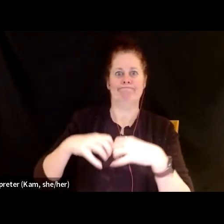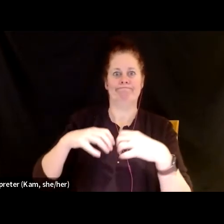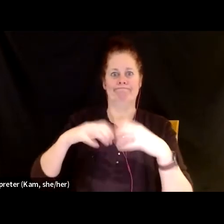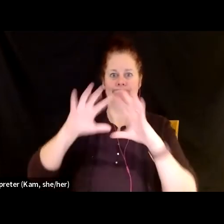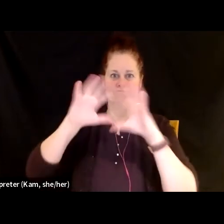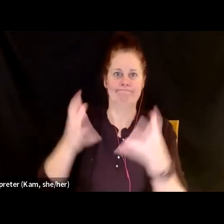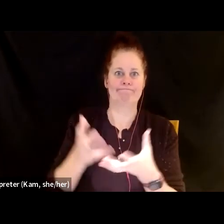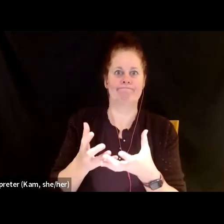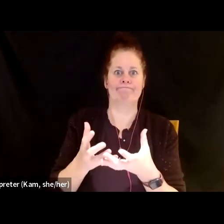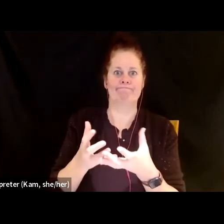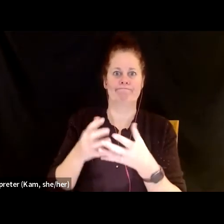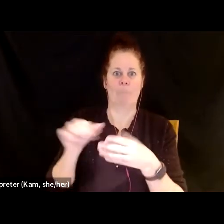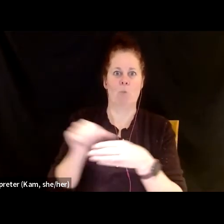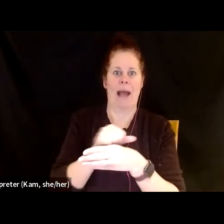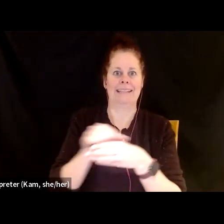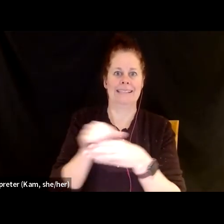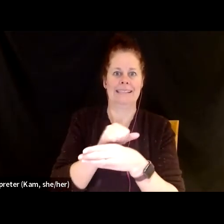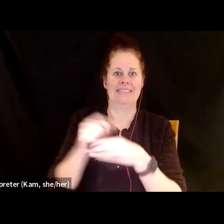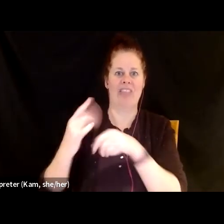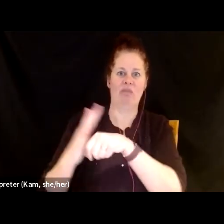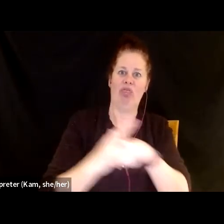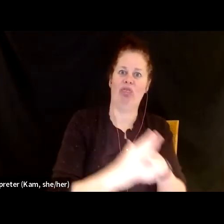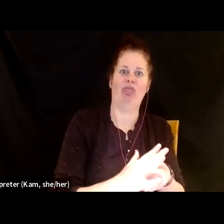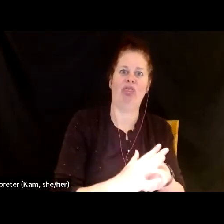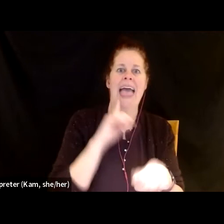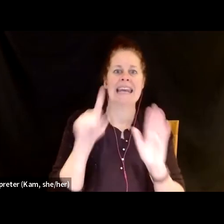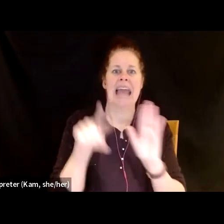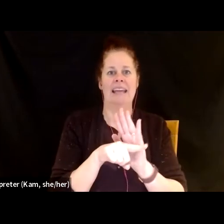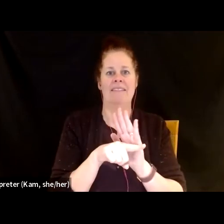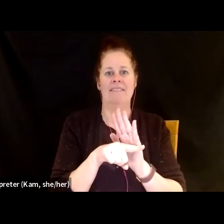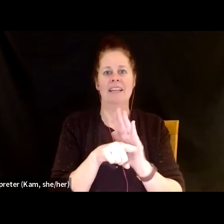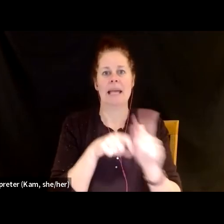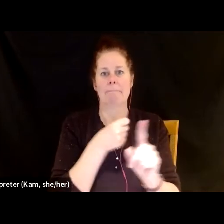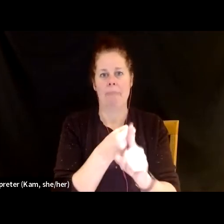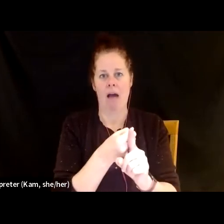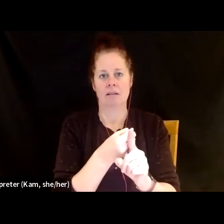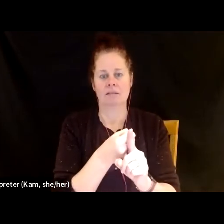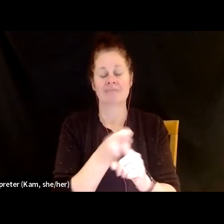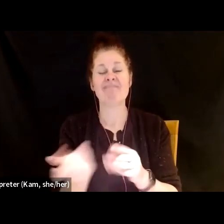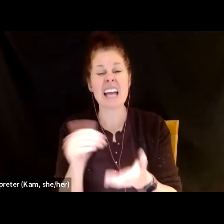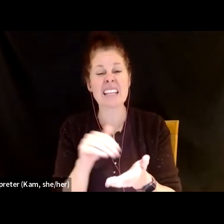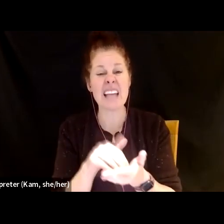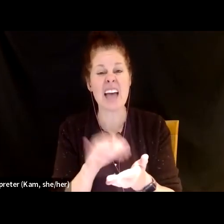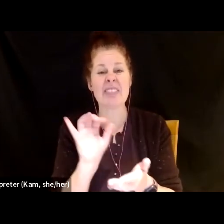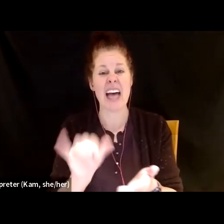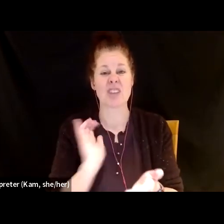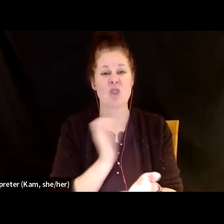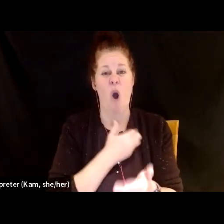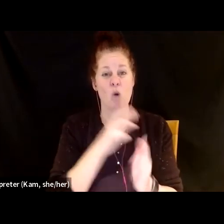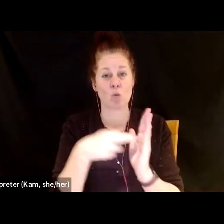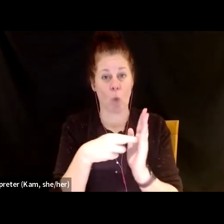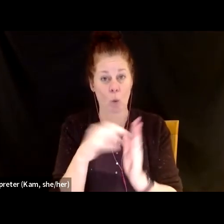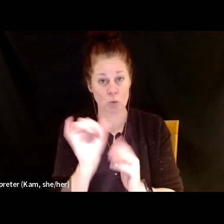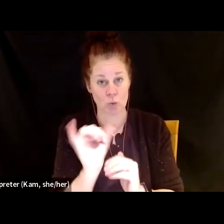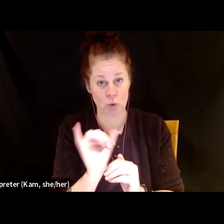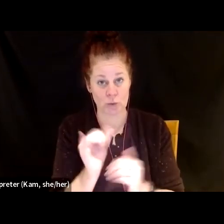success, again, which is another part of the role of BSTT. And FYI,